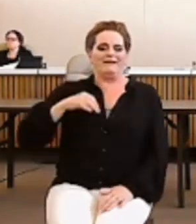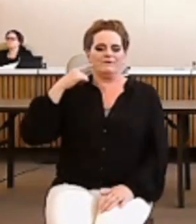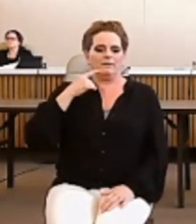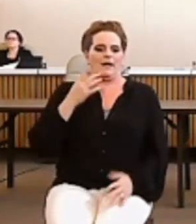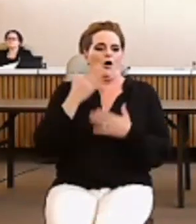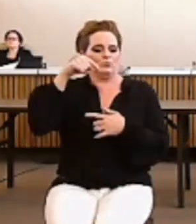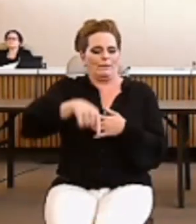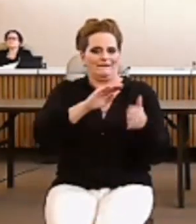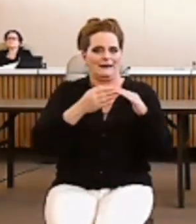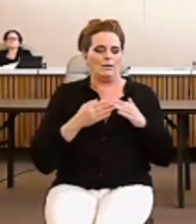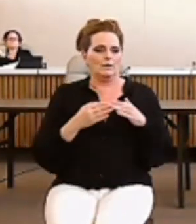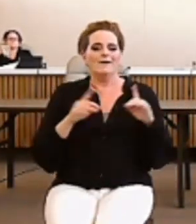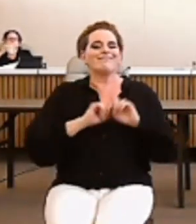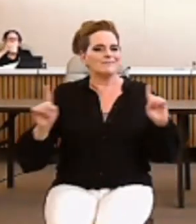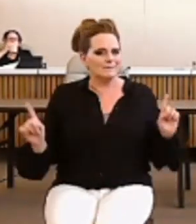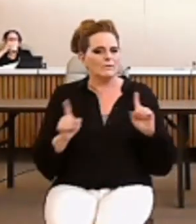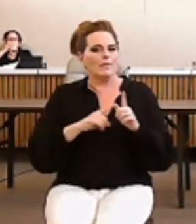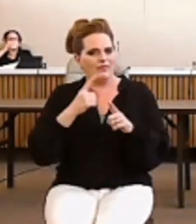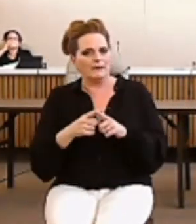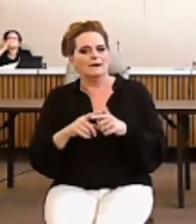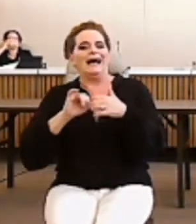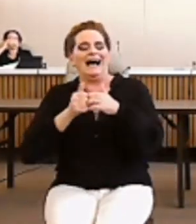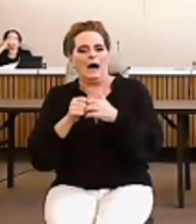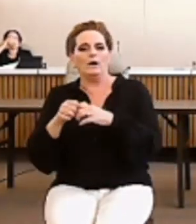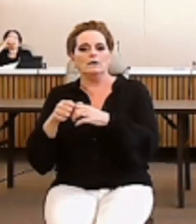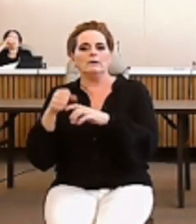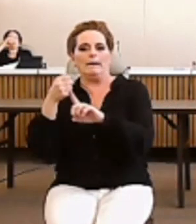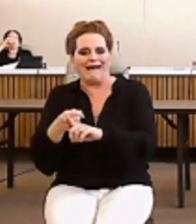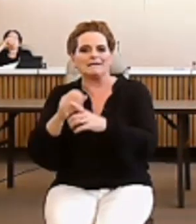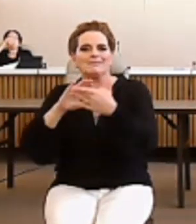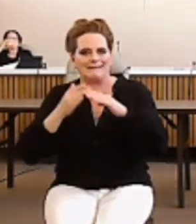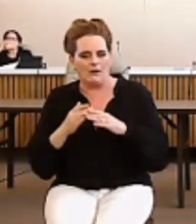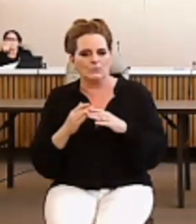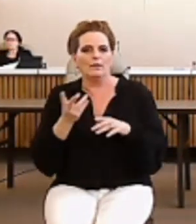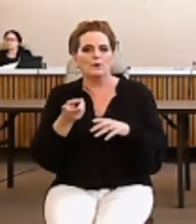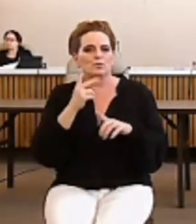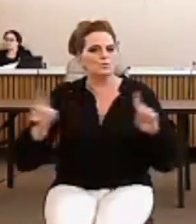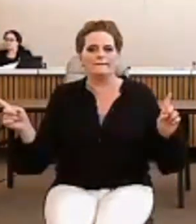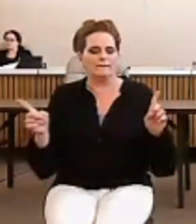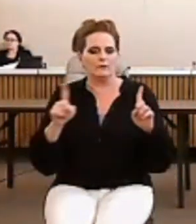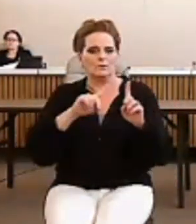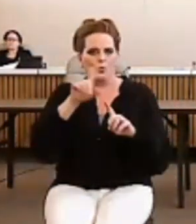Yes, so It's different than how it affects the welfare of the town. Those are two different questions.